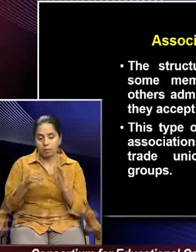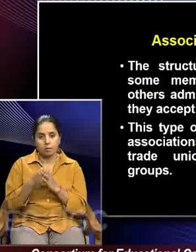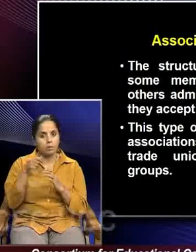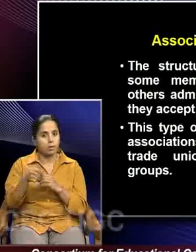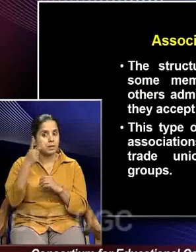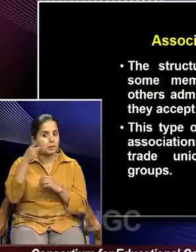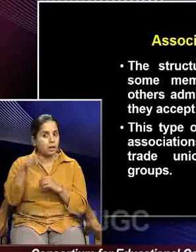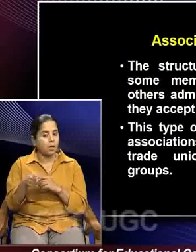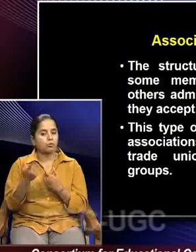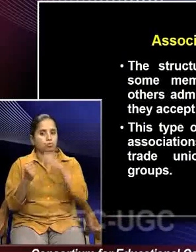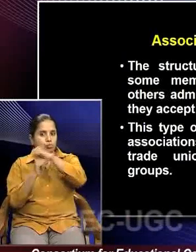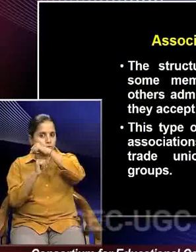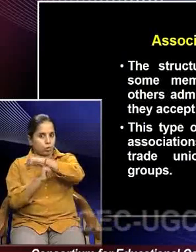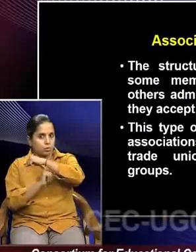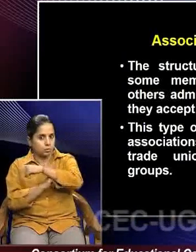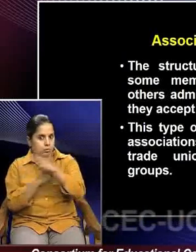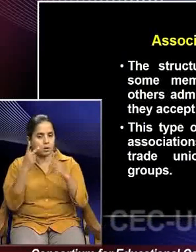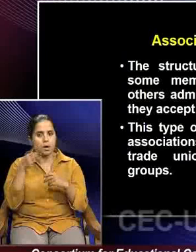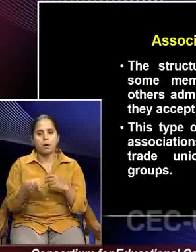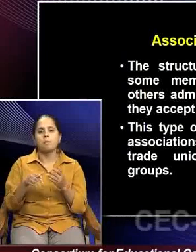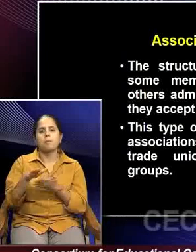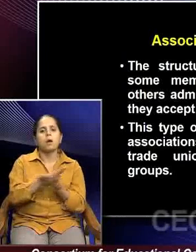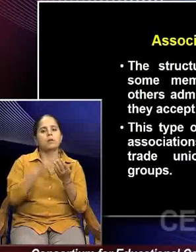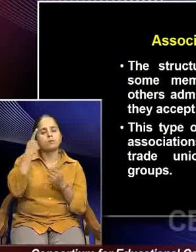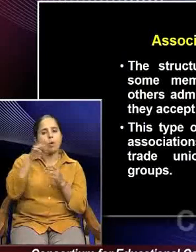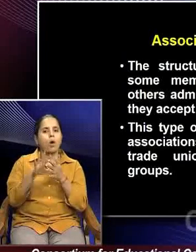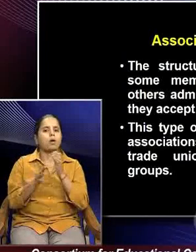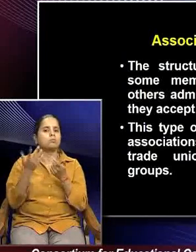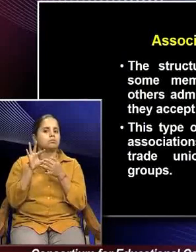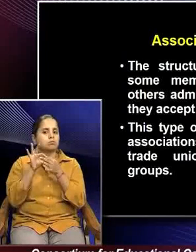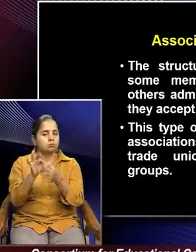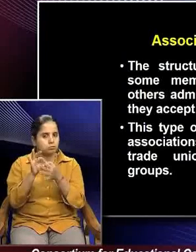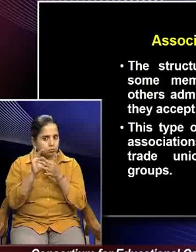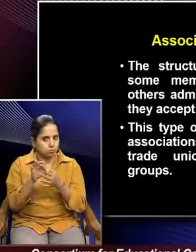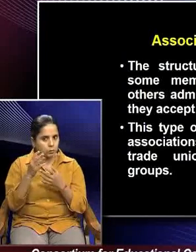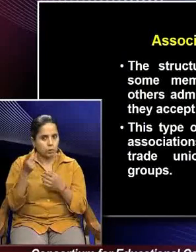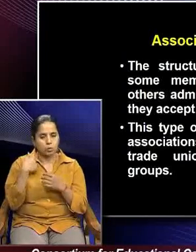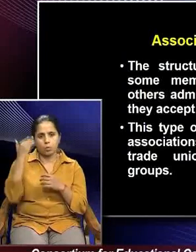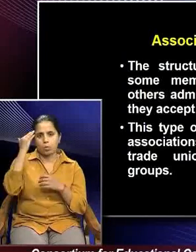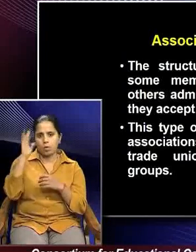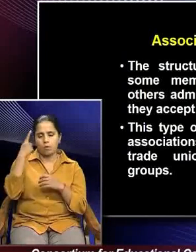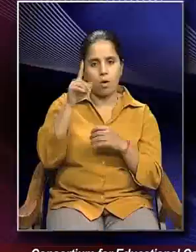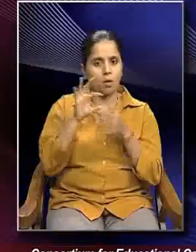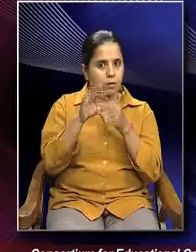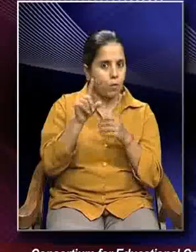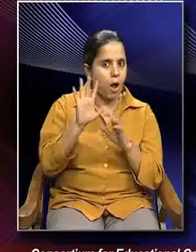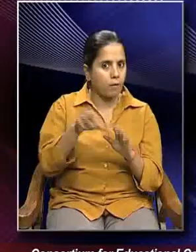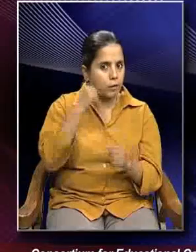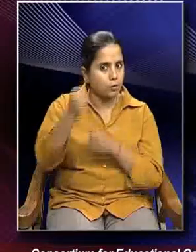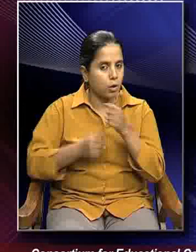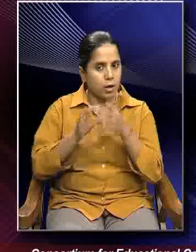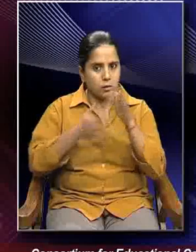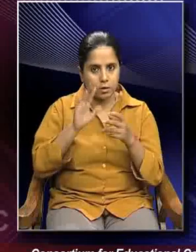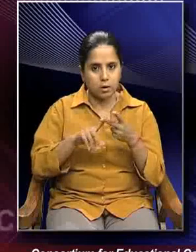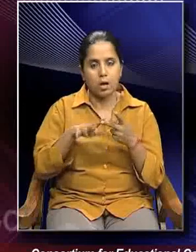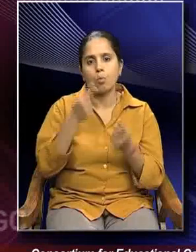type of structure is the basis for association. So, we know the association for sports, association